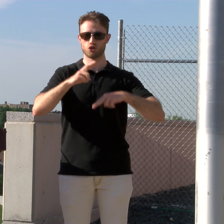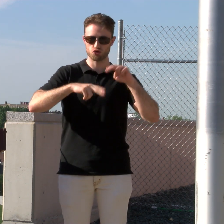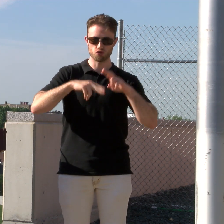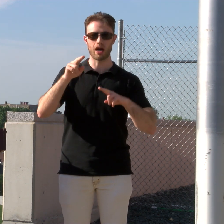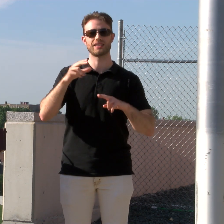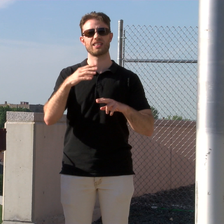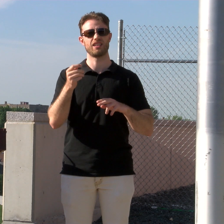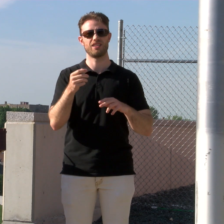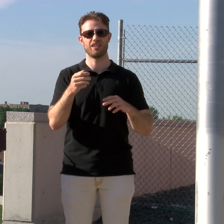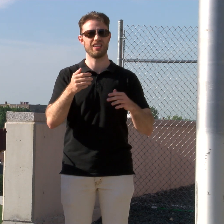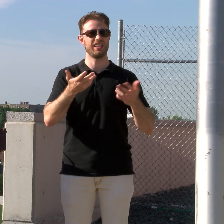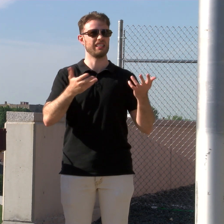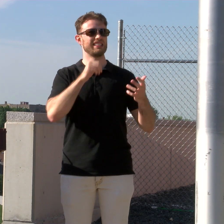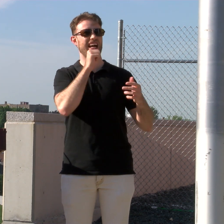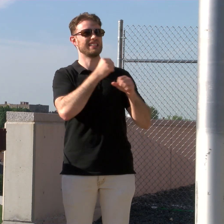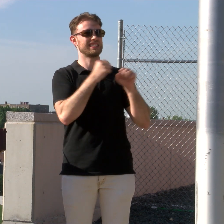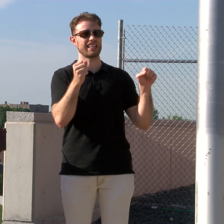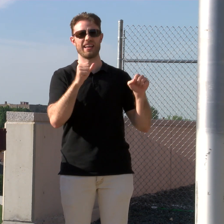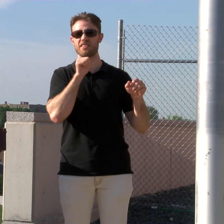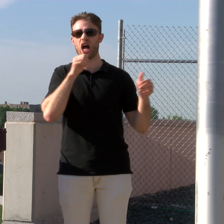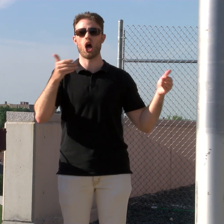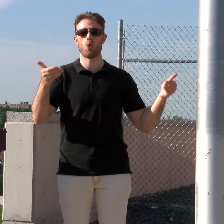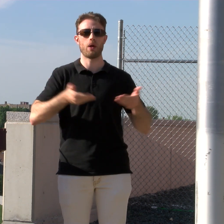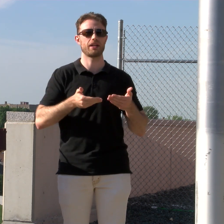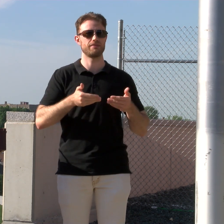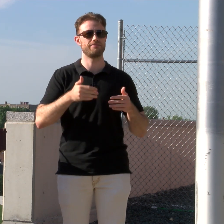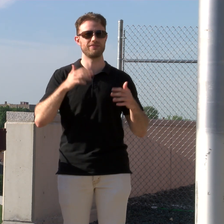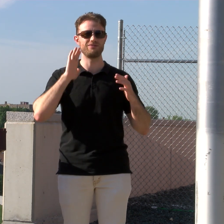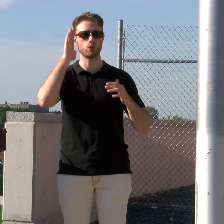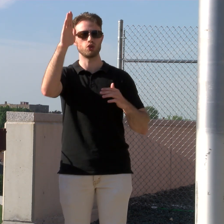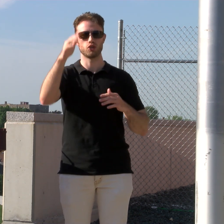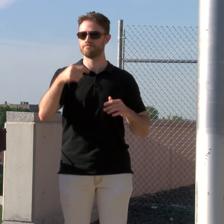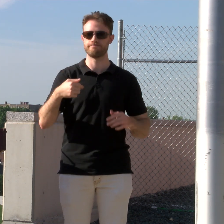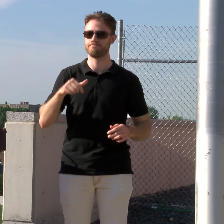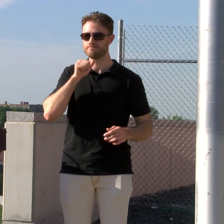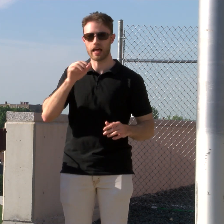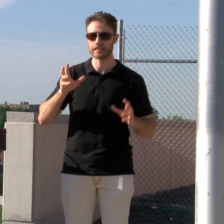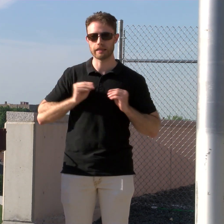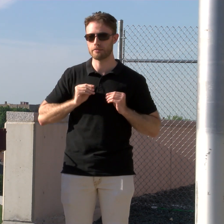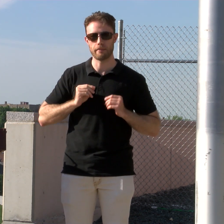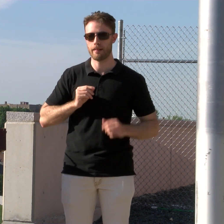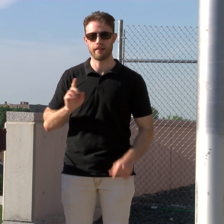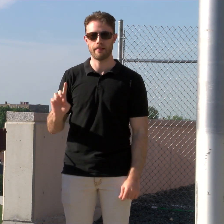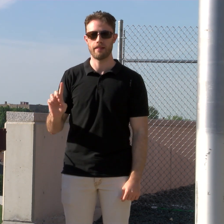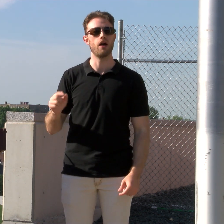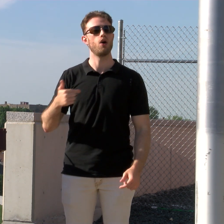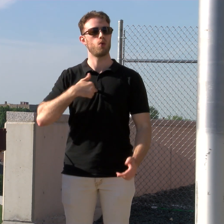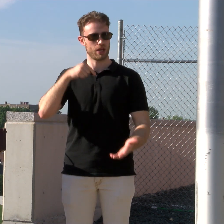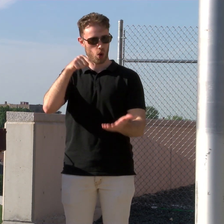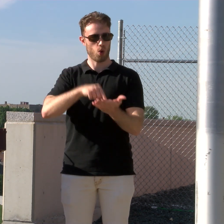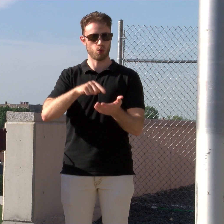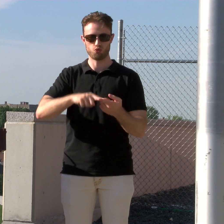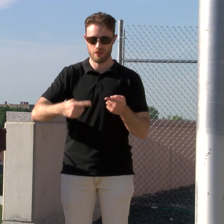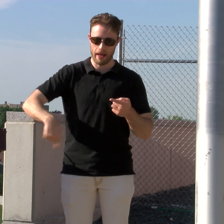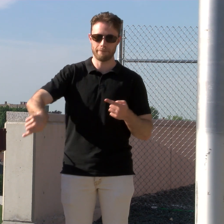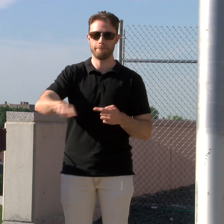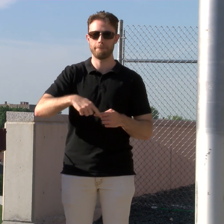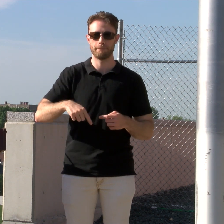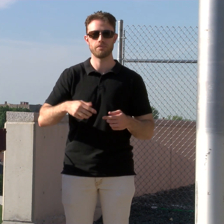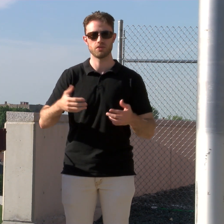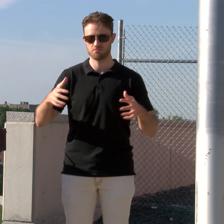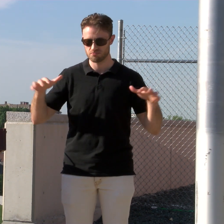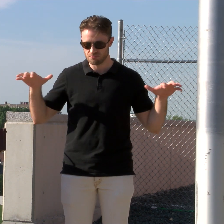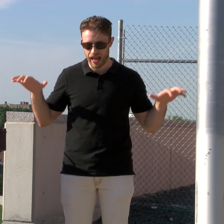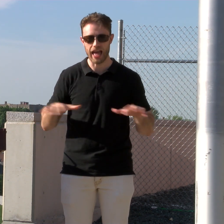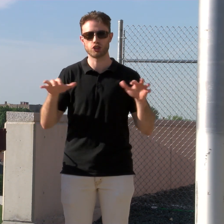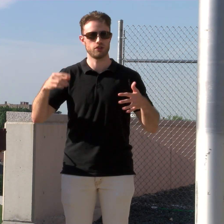an unsafe and unwelcoming future. This is unacceptable. We owe it to them to take